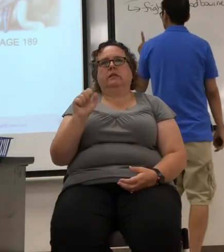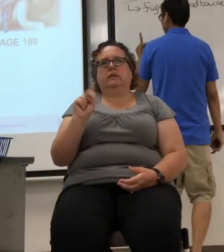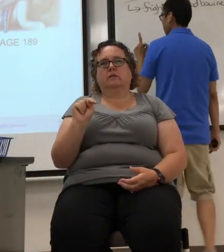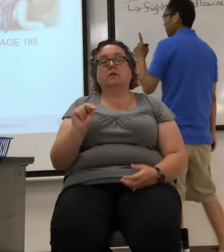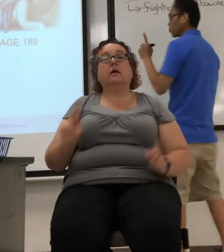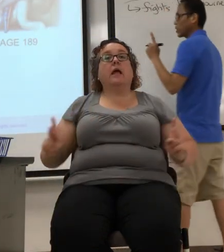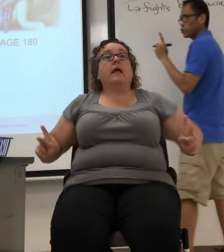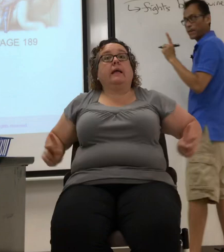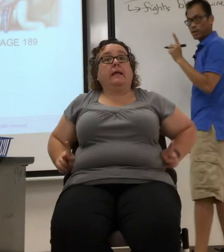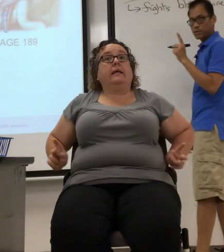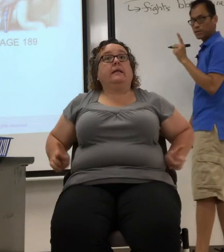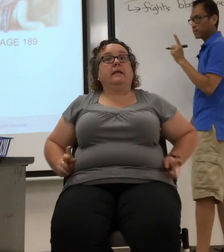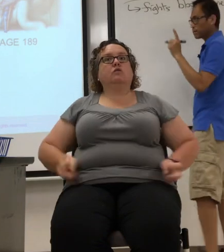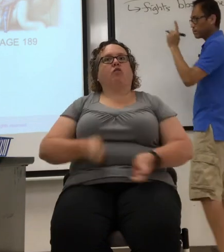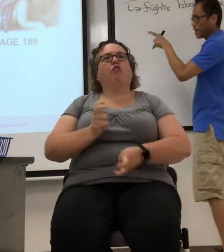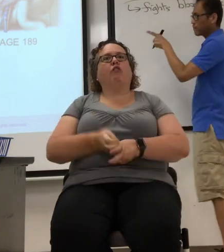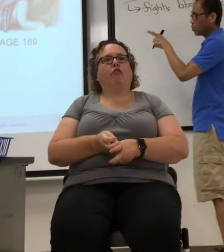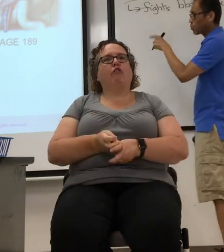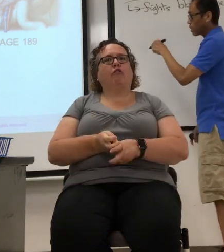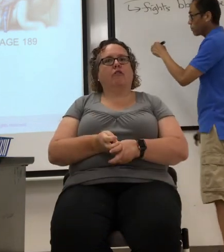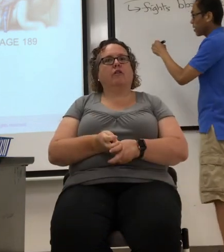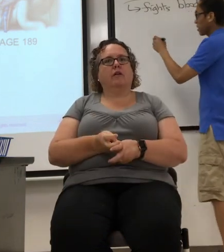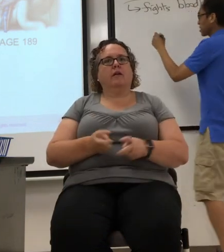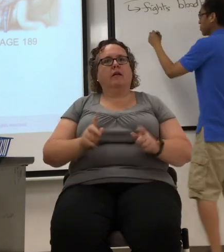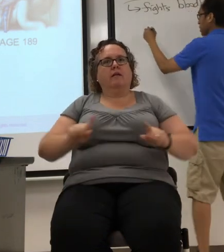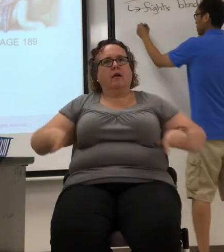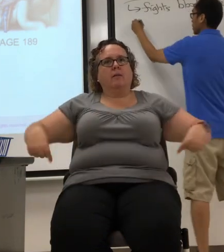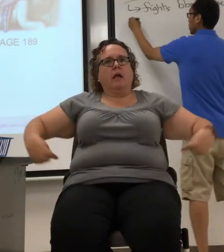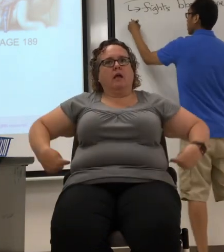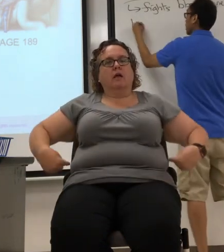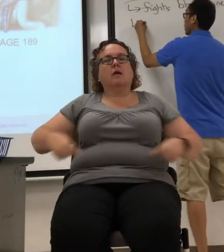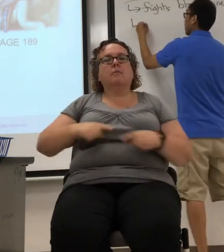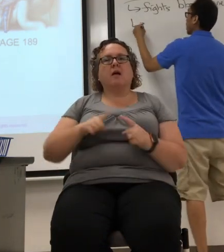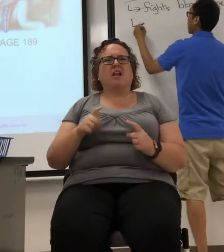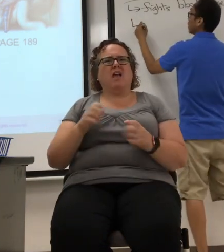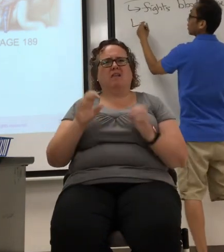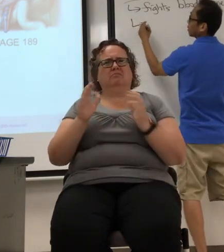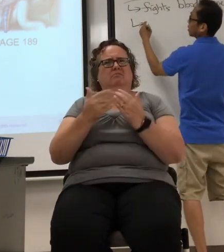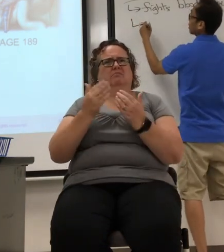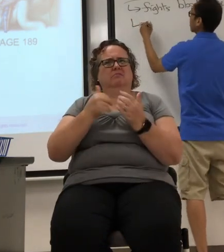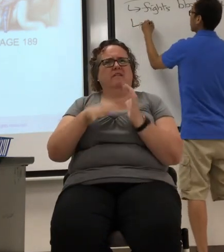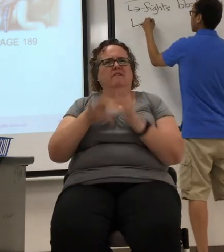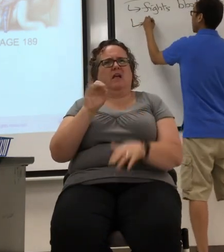Kidneys are hard to find. They're retroperitoneal, but I have no problem finding the spleen.